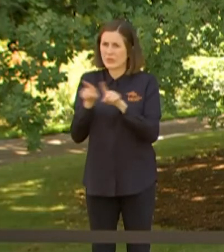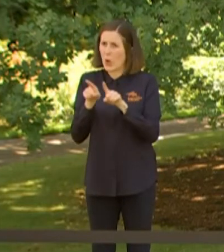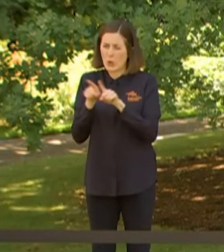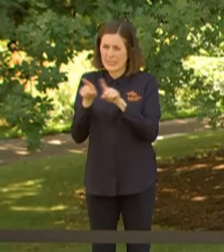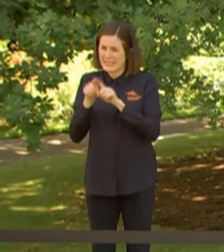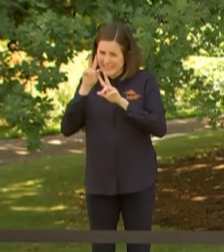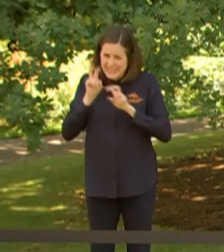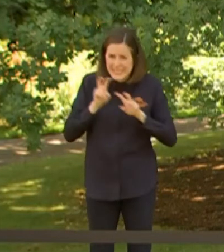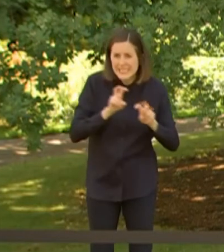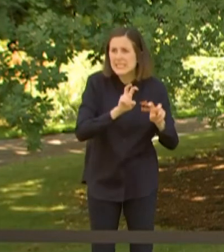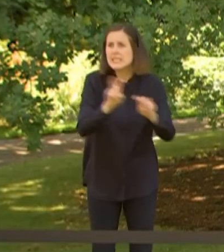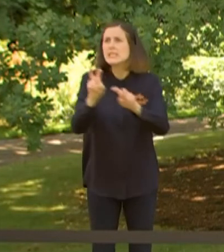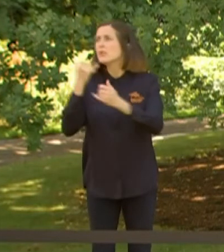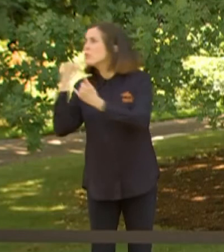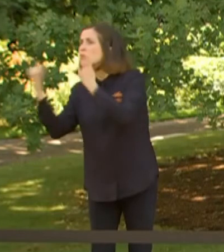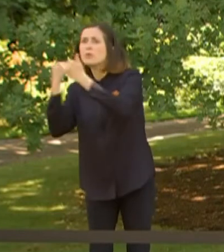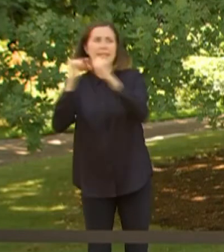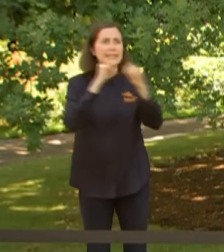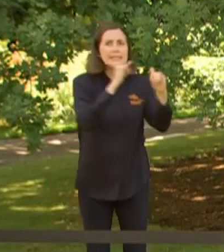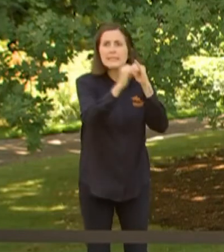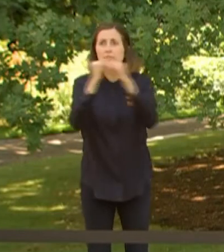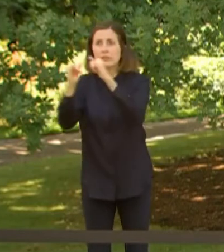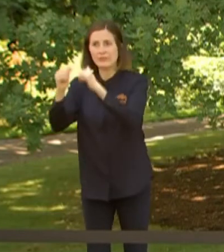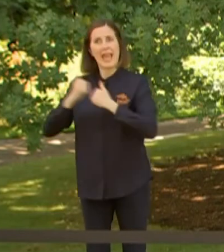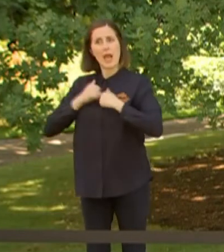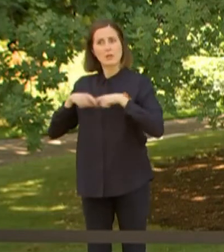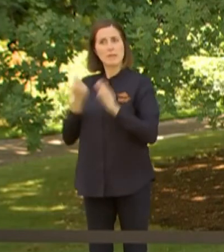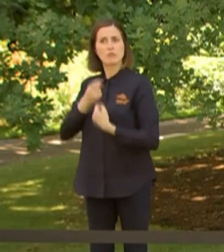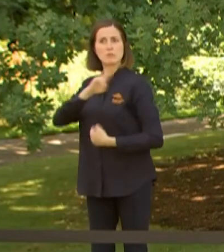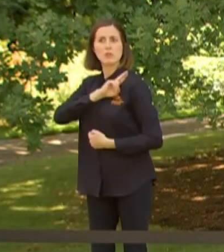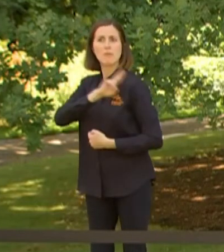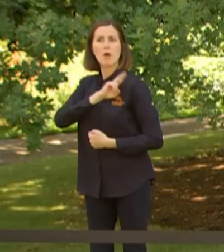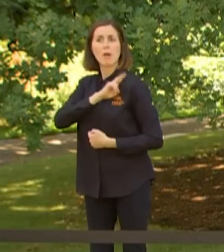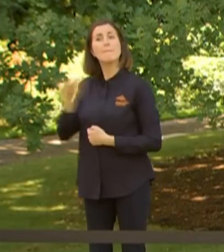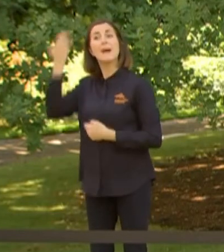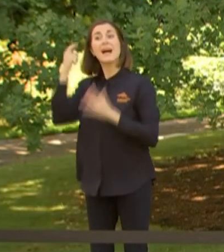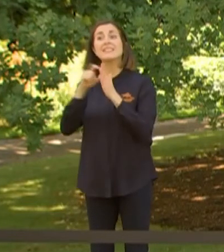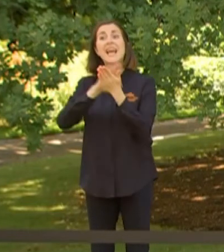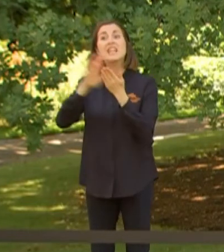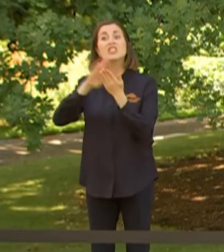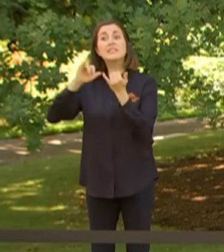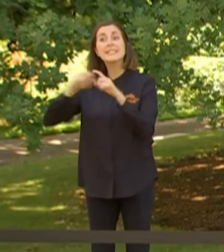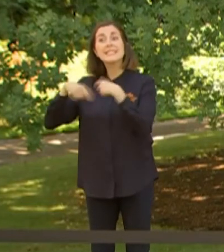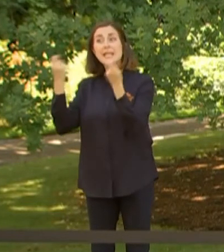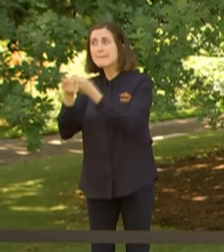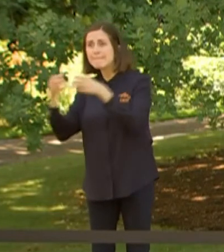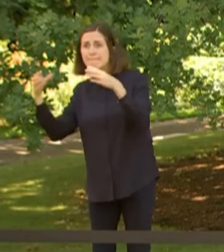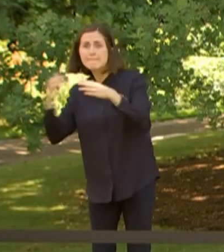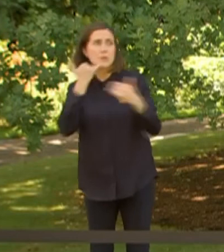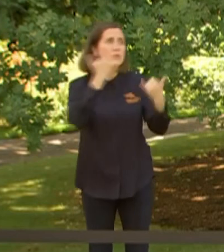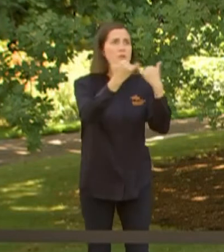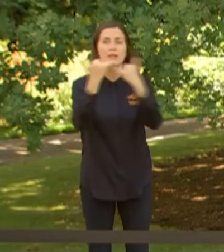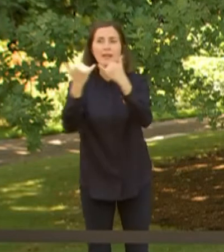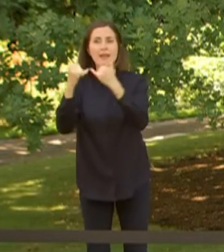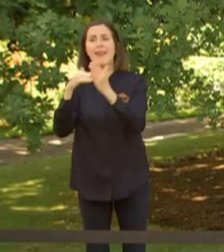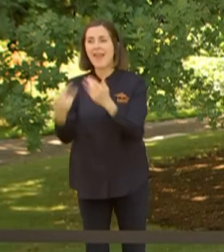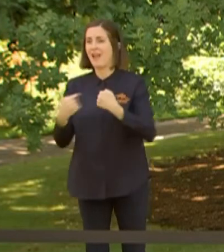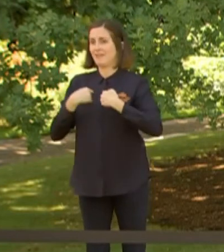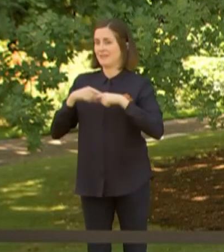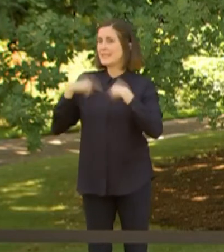start, if there are any issues at all, they will be embedded. There will be no delays between a positive case and contact